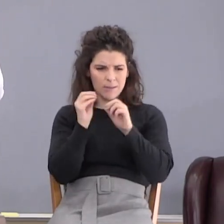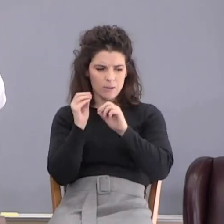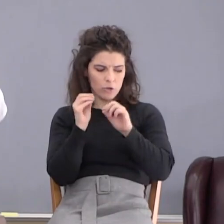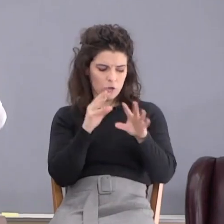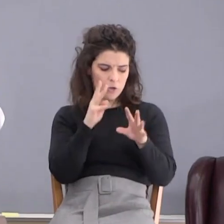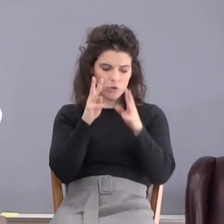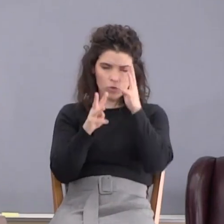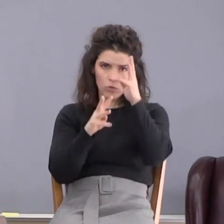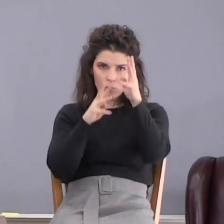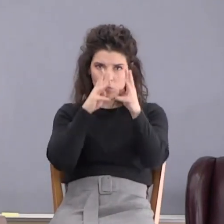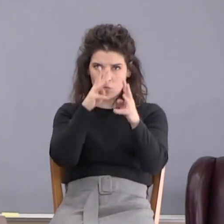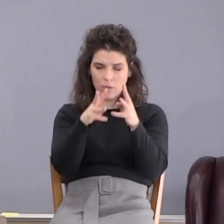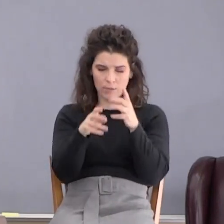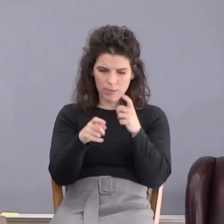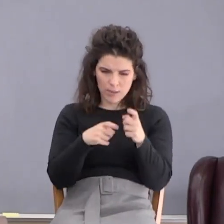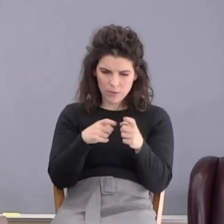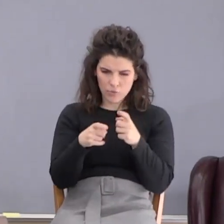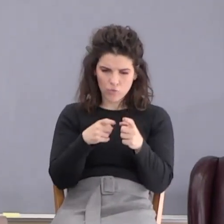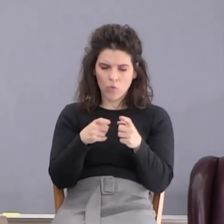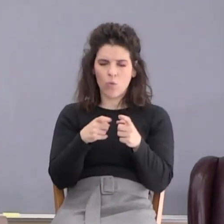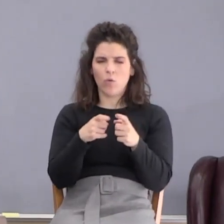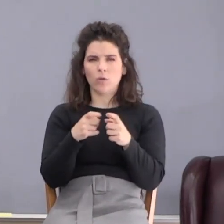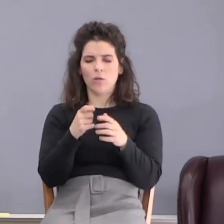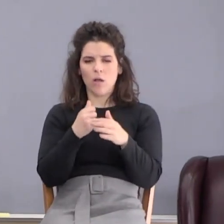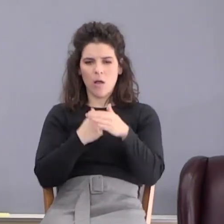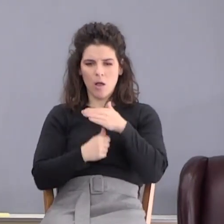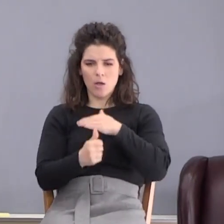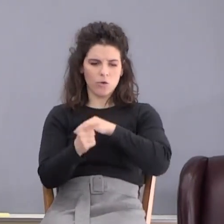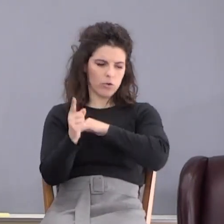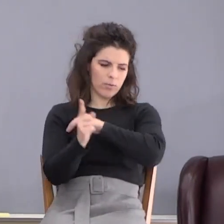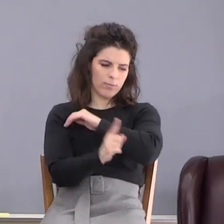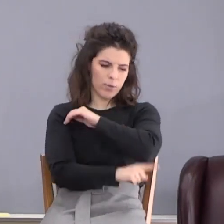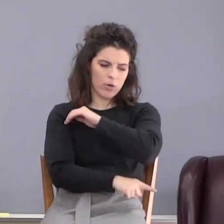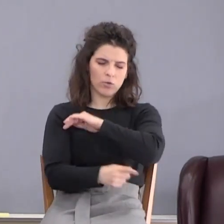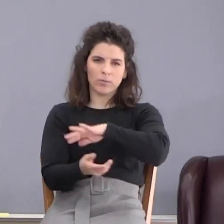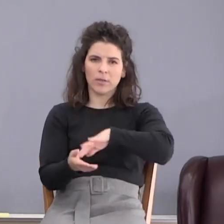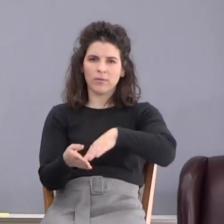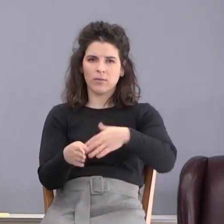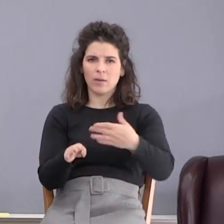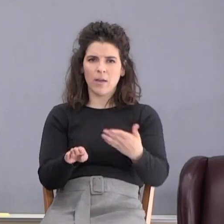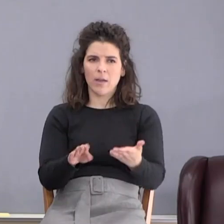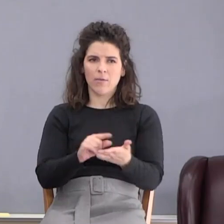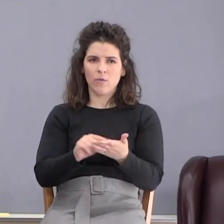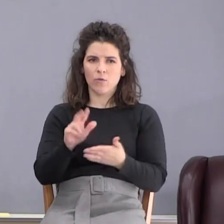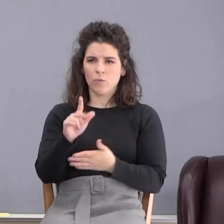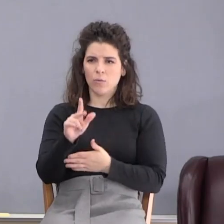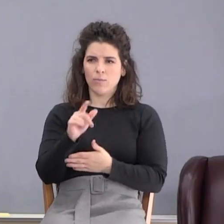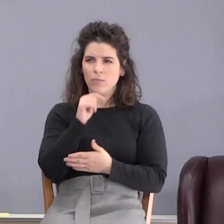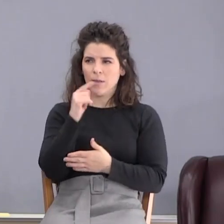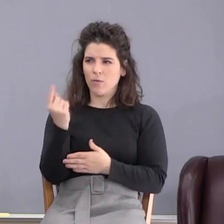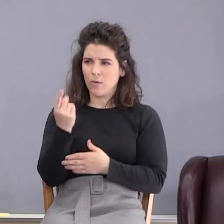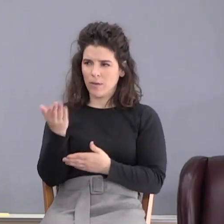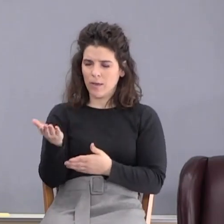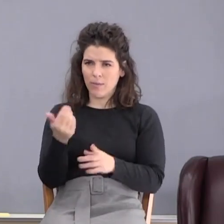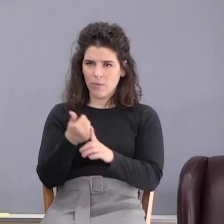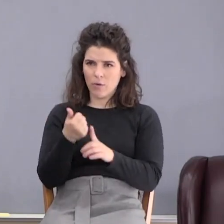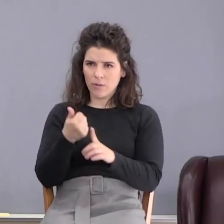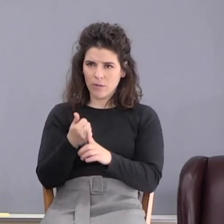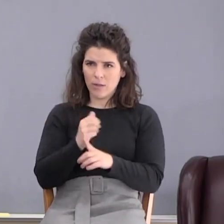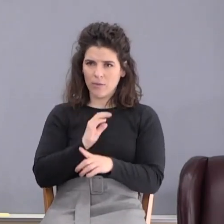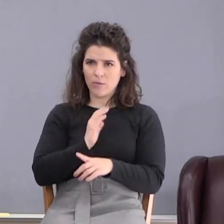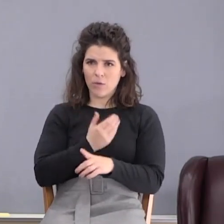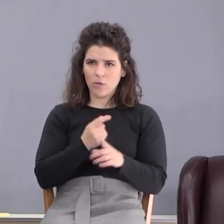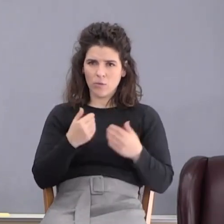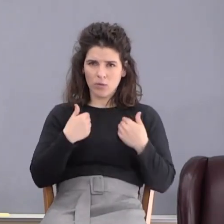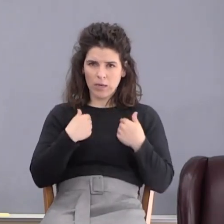and falling under the sentence of death. Verse 23, and not only they, but ourselves also, which have the first fruits of